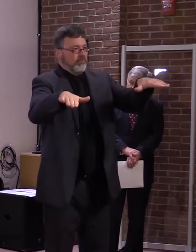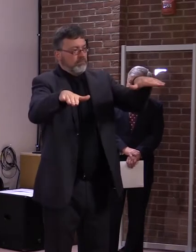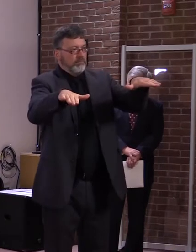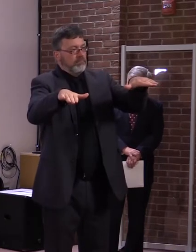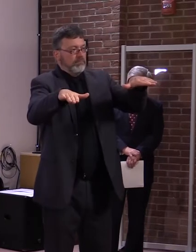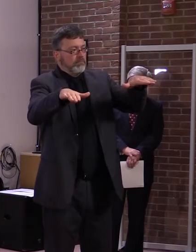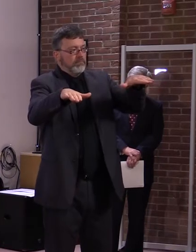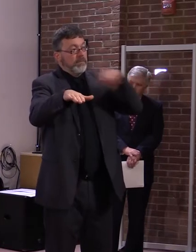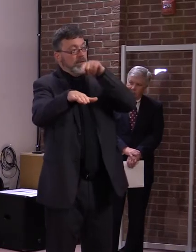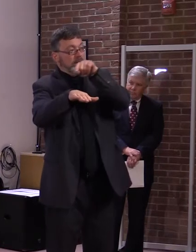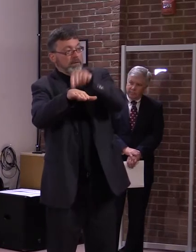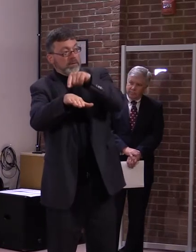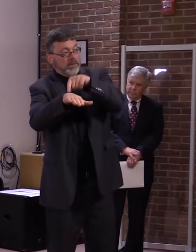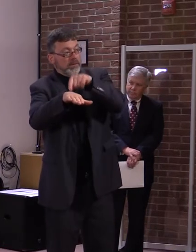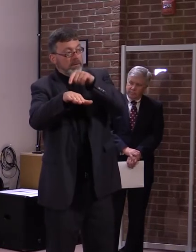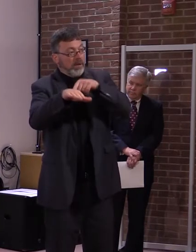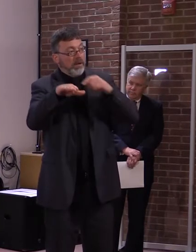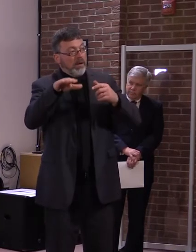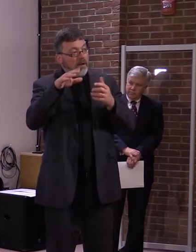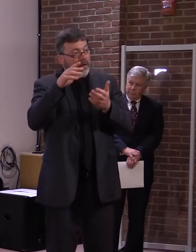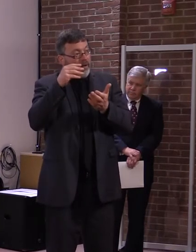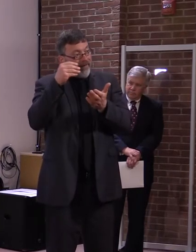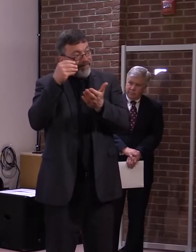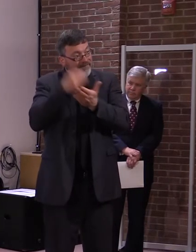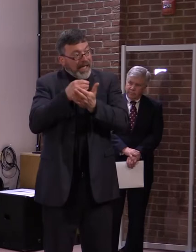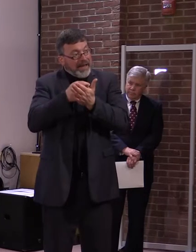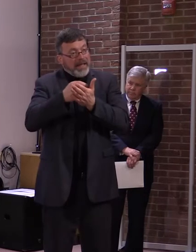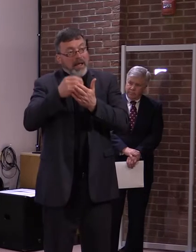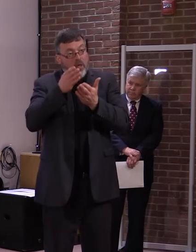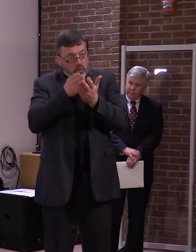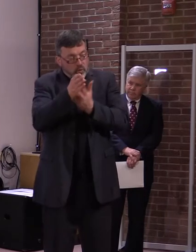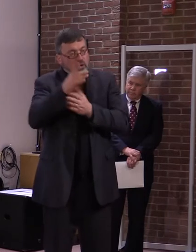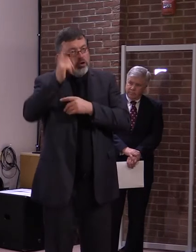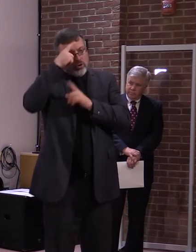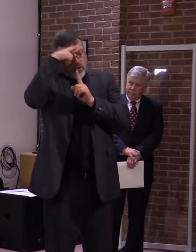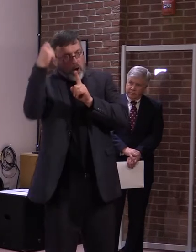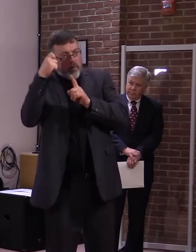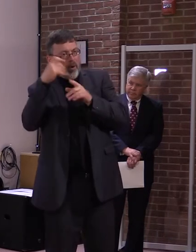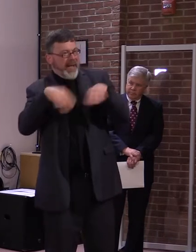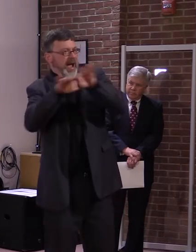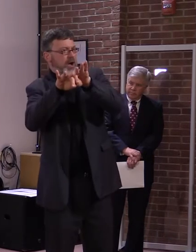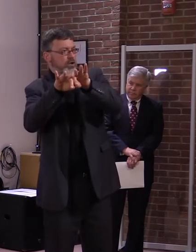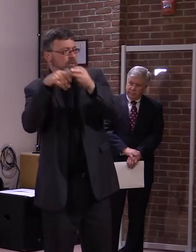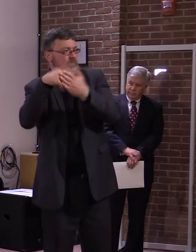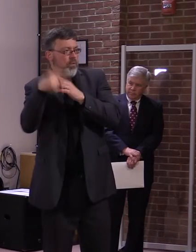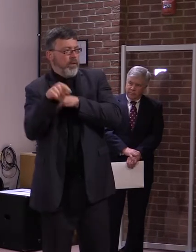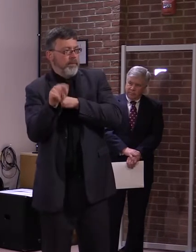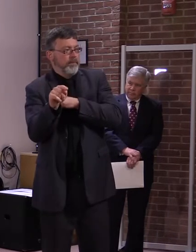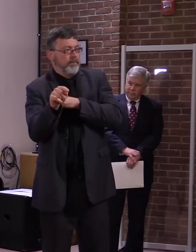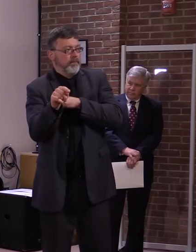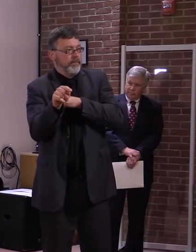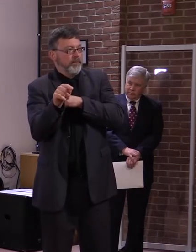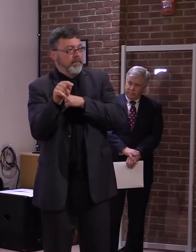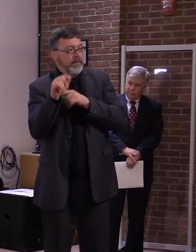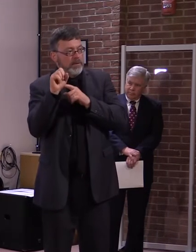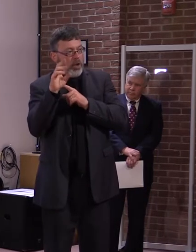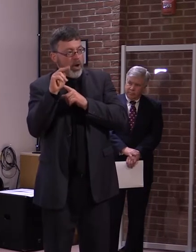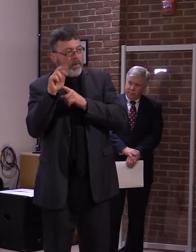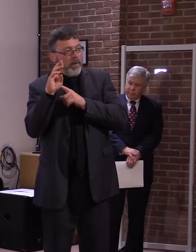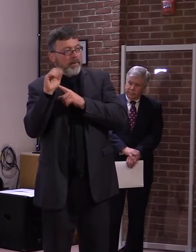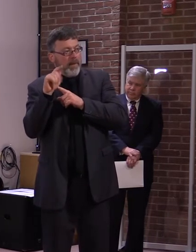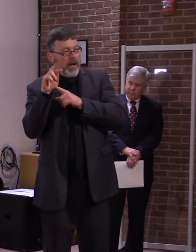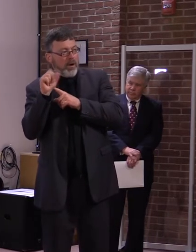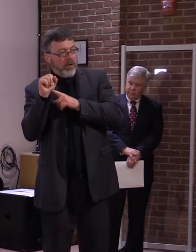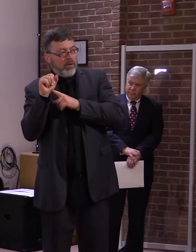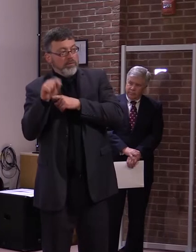Summer Matters Grant Initiative. And those are located in a different section of the site. The Vermont After School